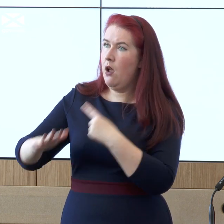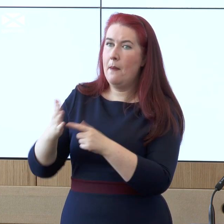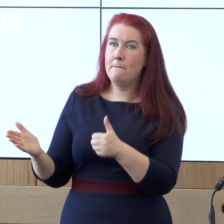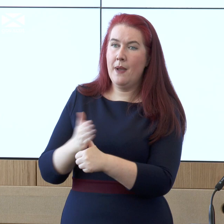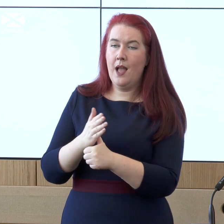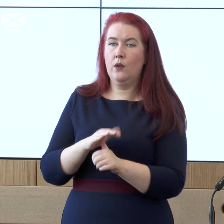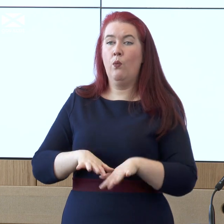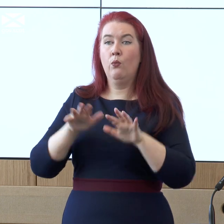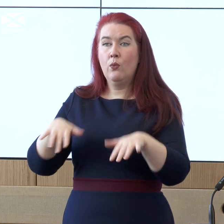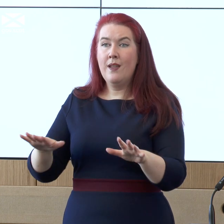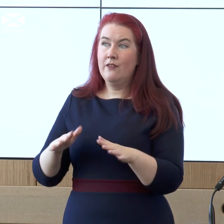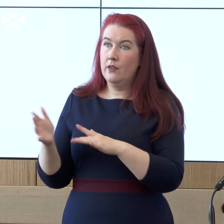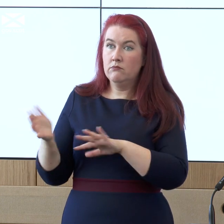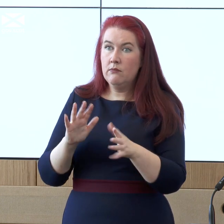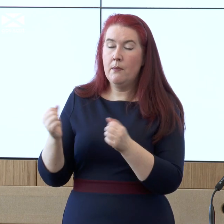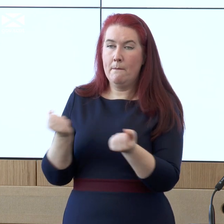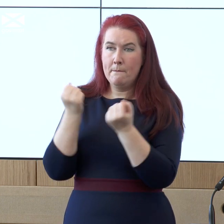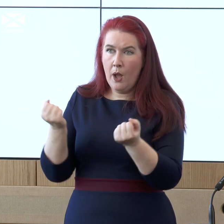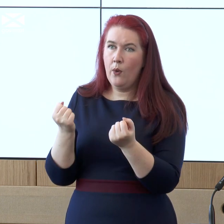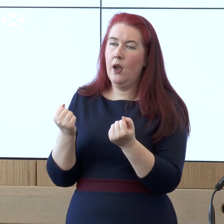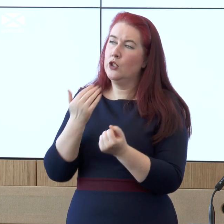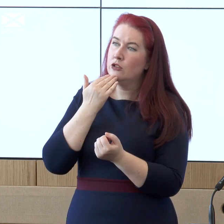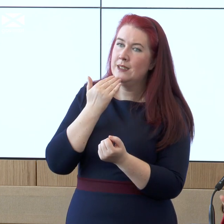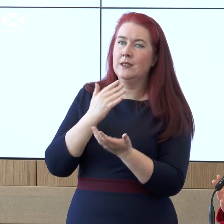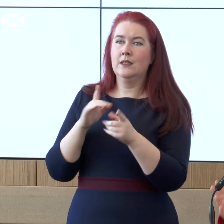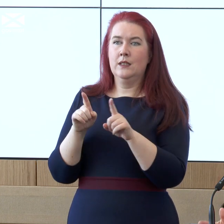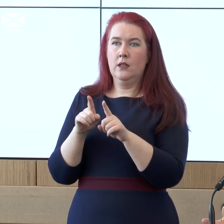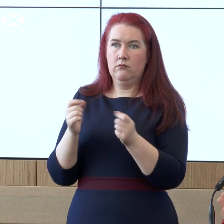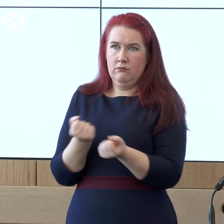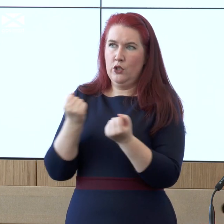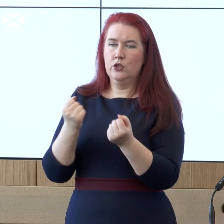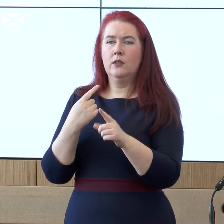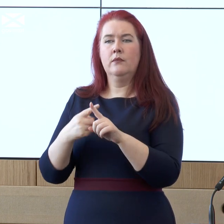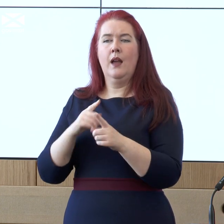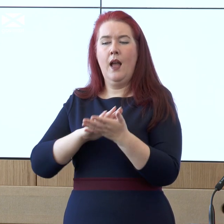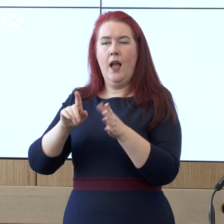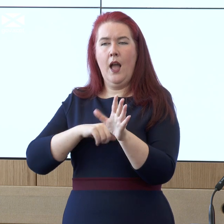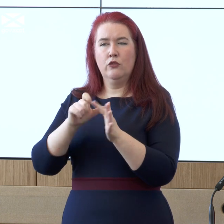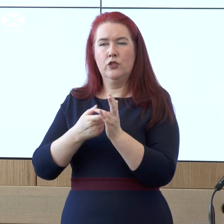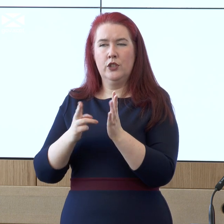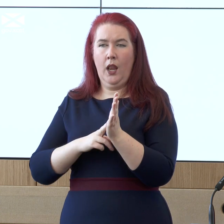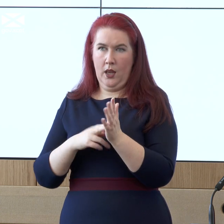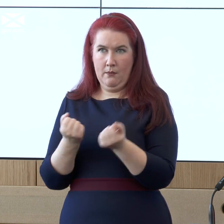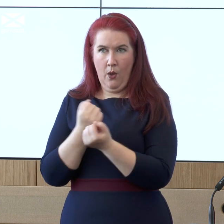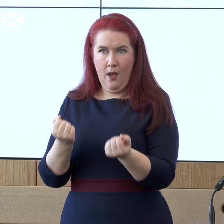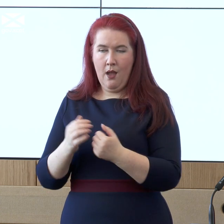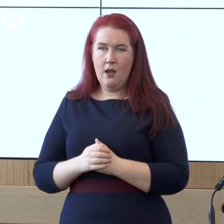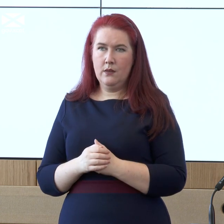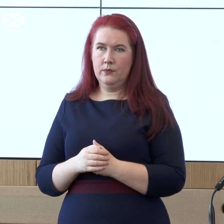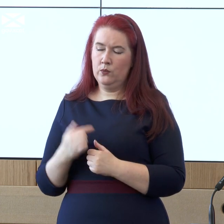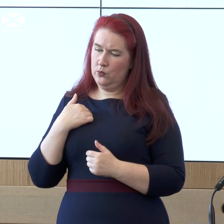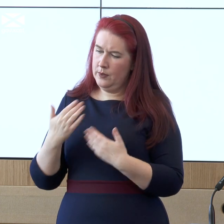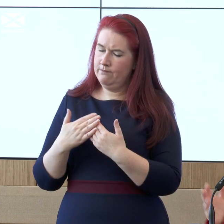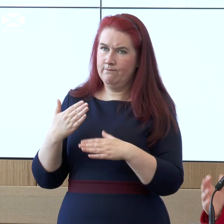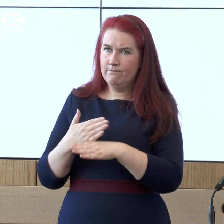power, and green hydrogen. And all of these, we are stepping up our ambition and our action. For example, there